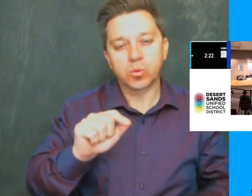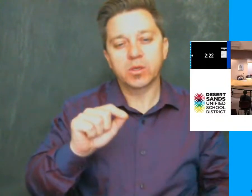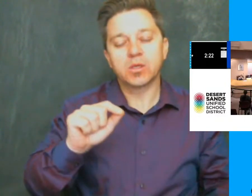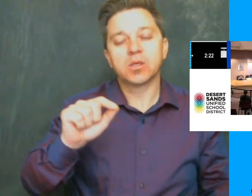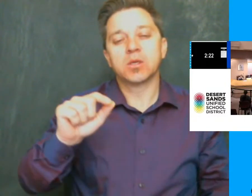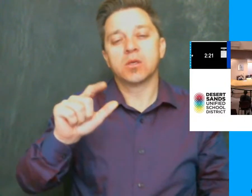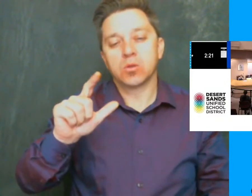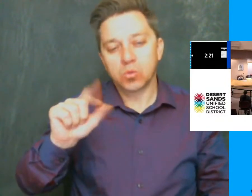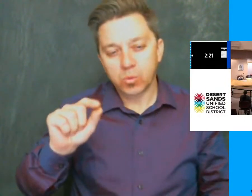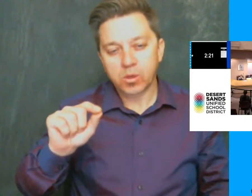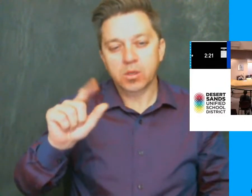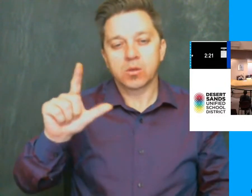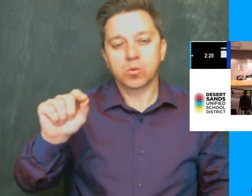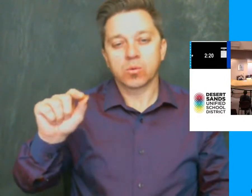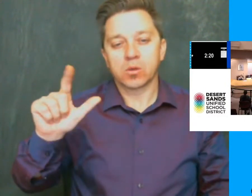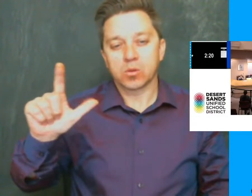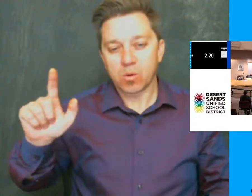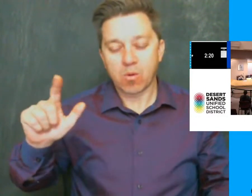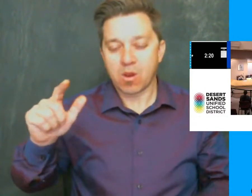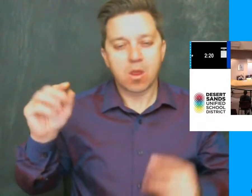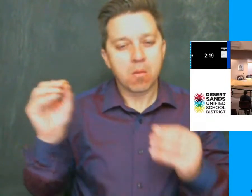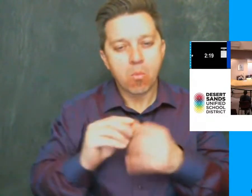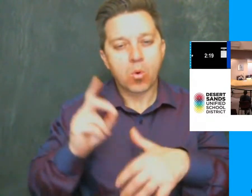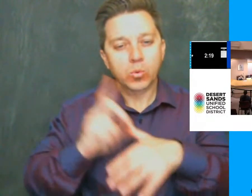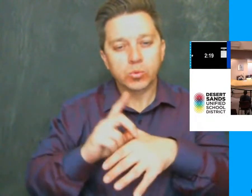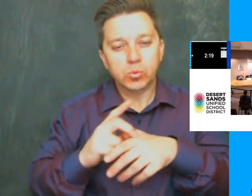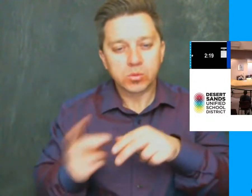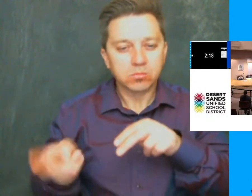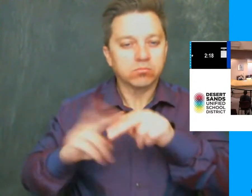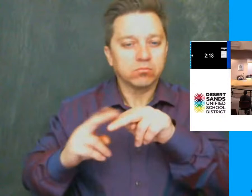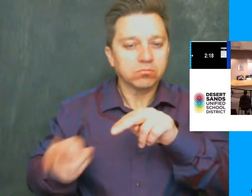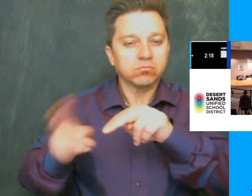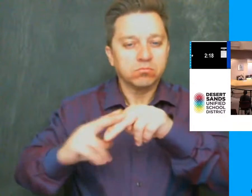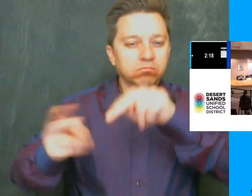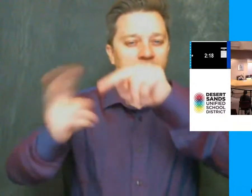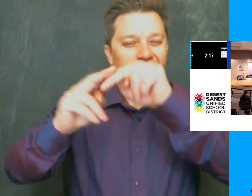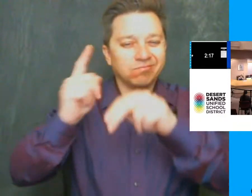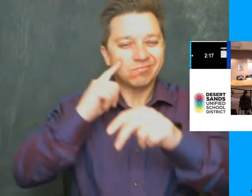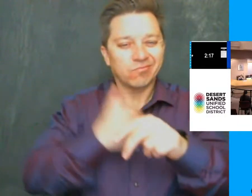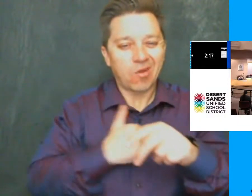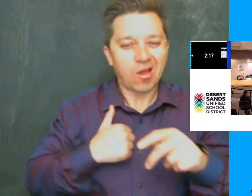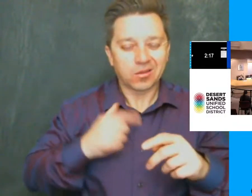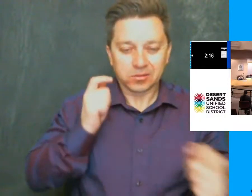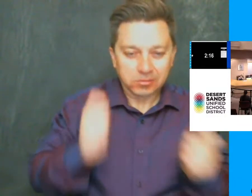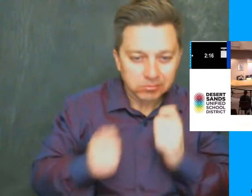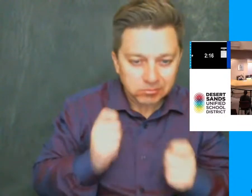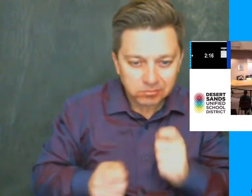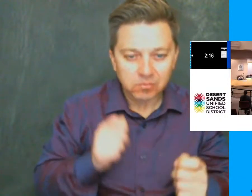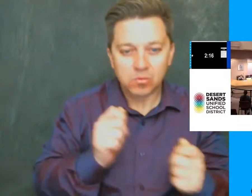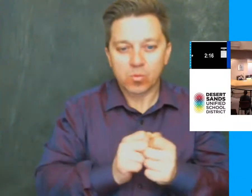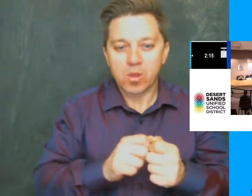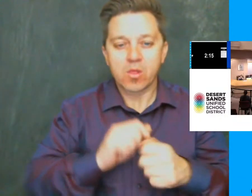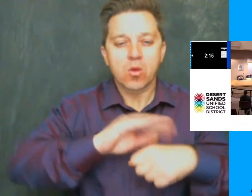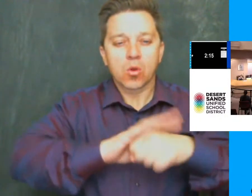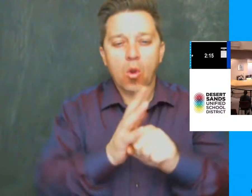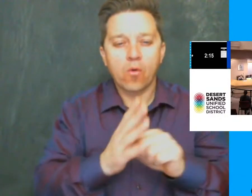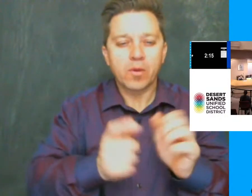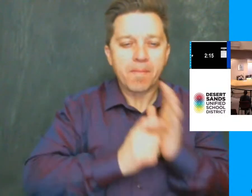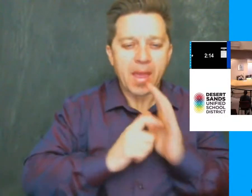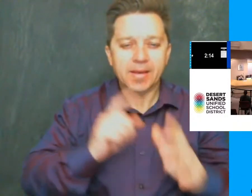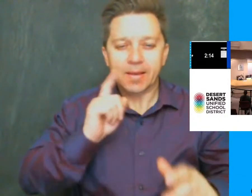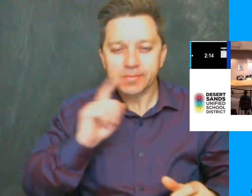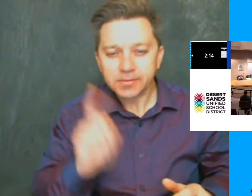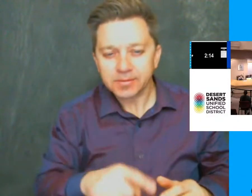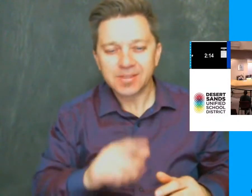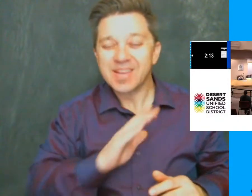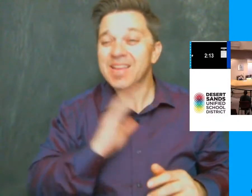duties are being added based on the continuous changes of the COVID mandates. Never have we been offered